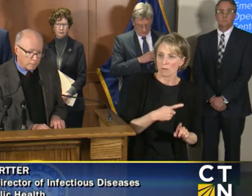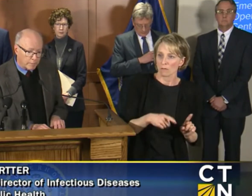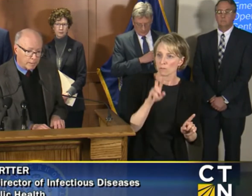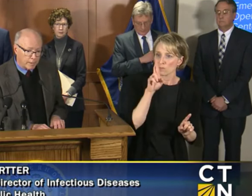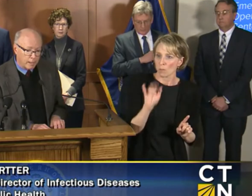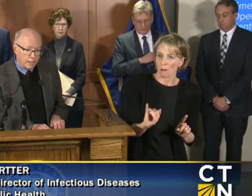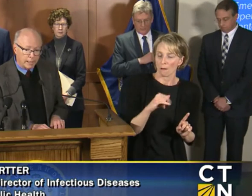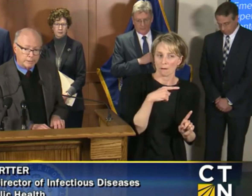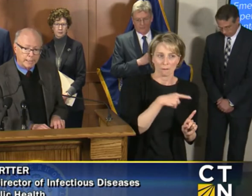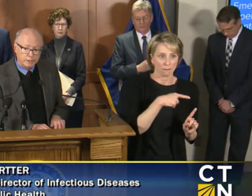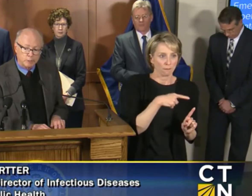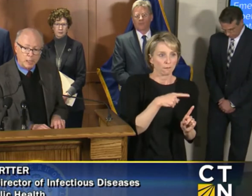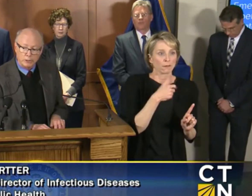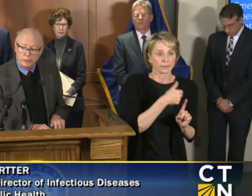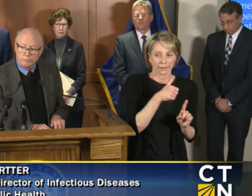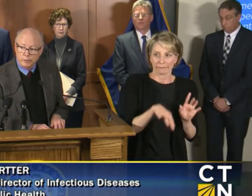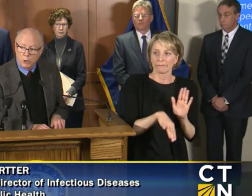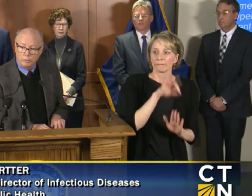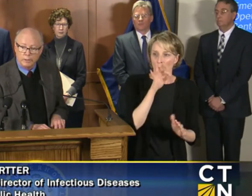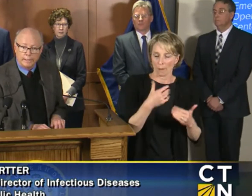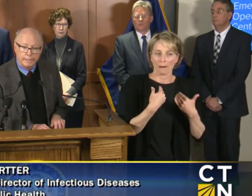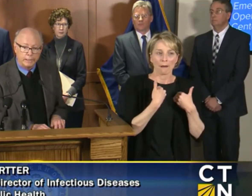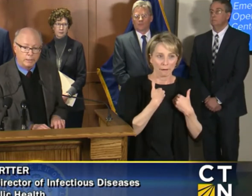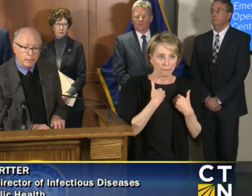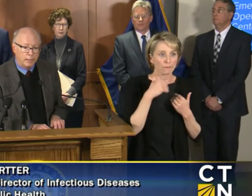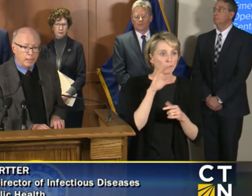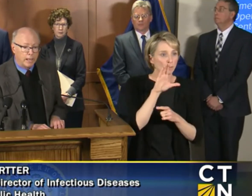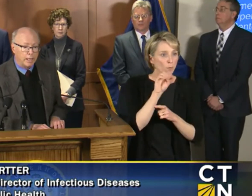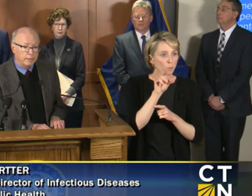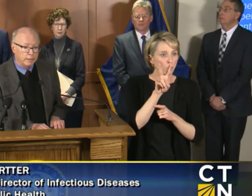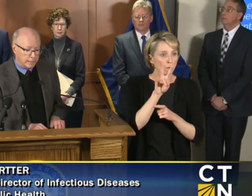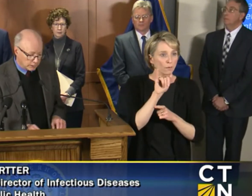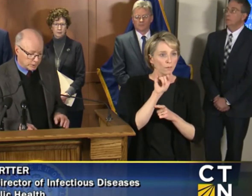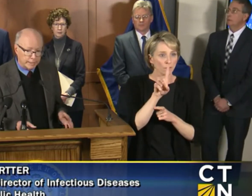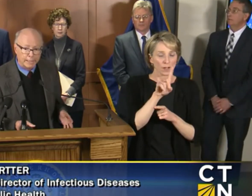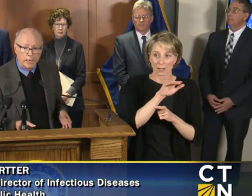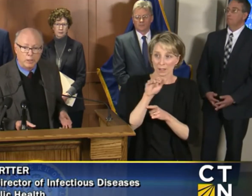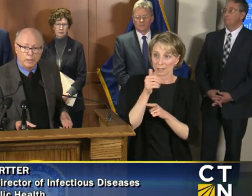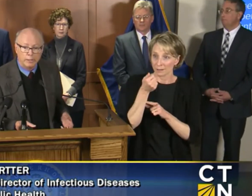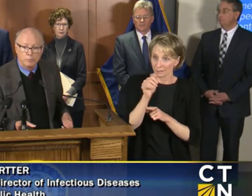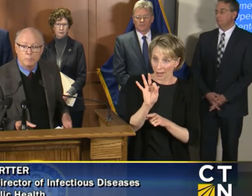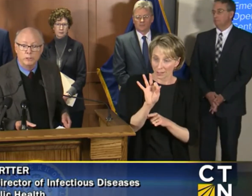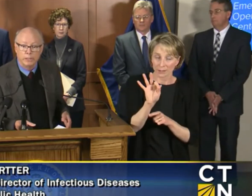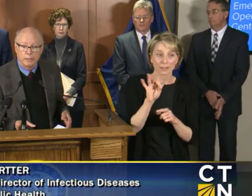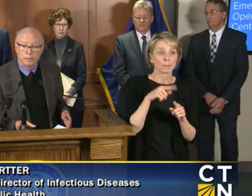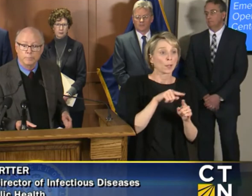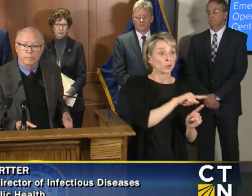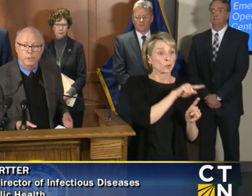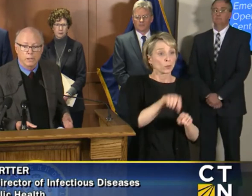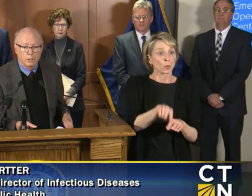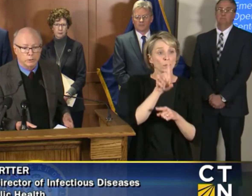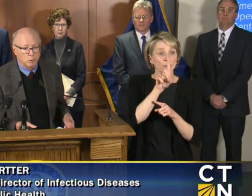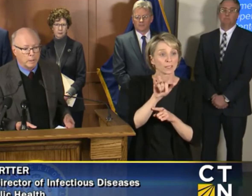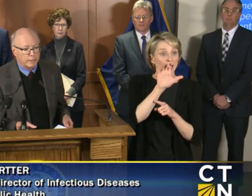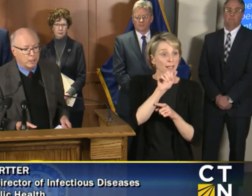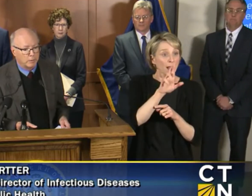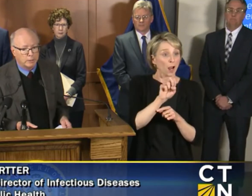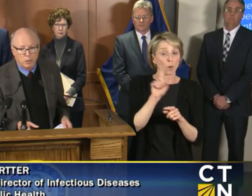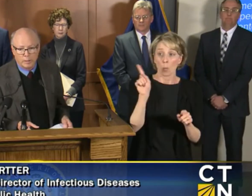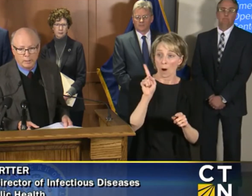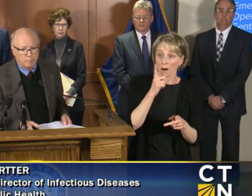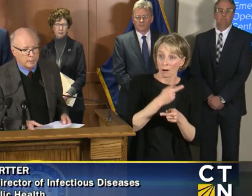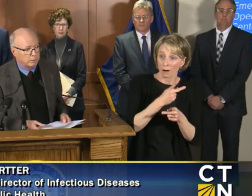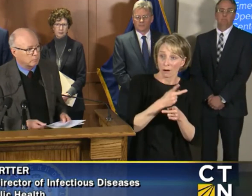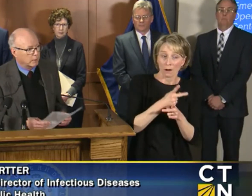who has tested positive for COVID-19 and attends a daycare in Mystic. So right now,